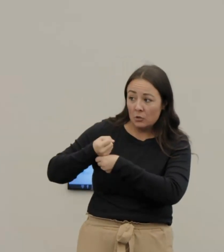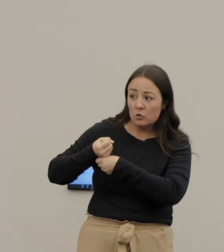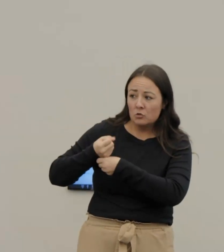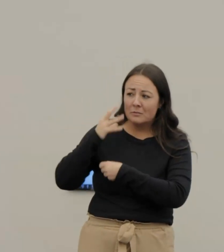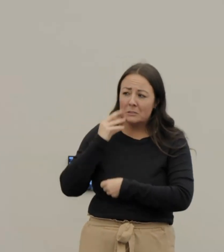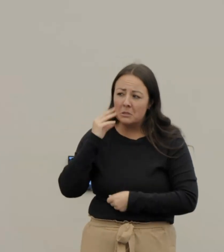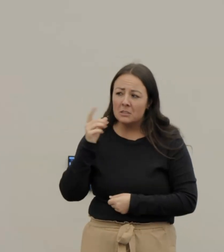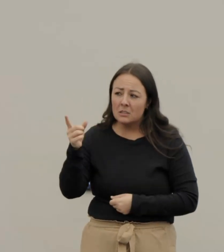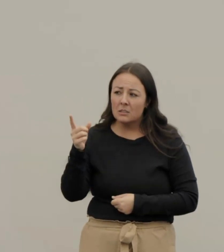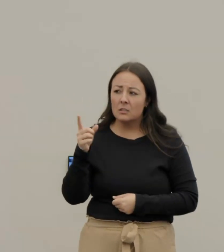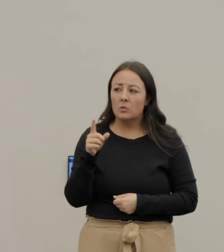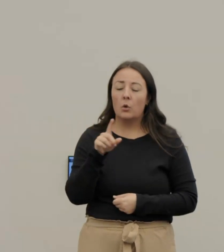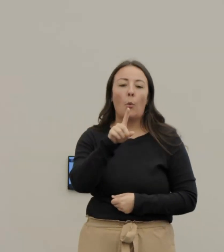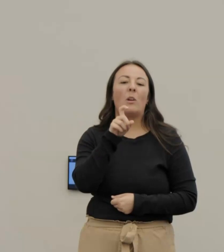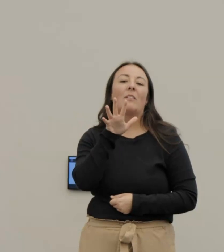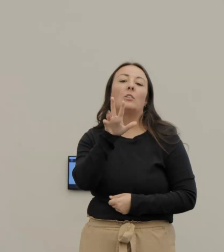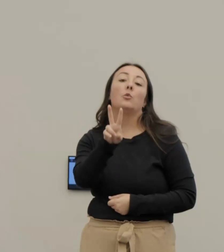experience in digital,